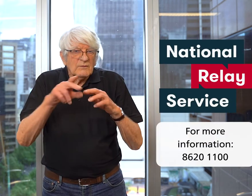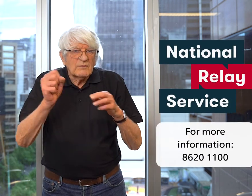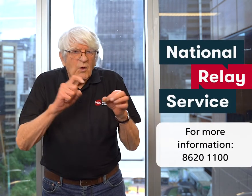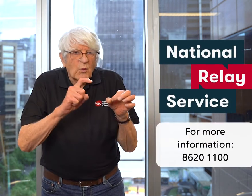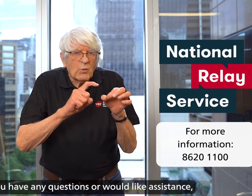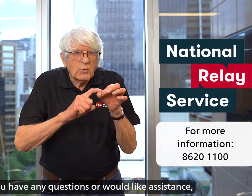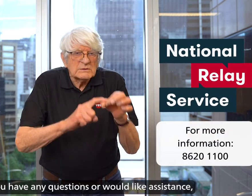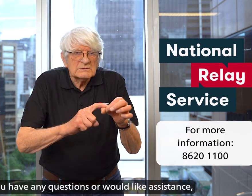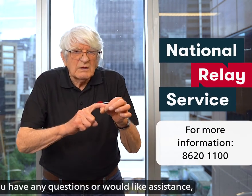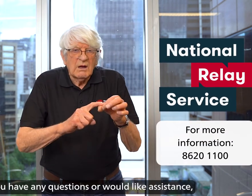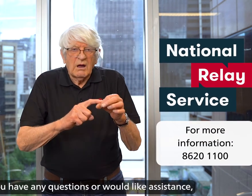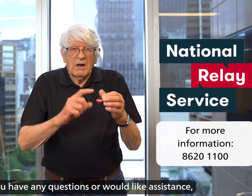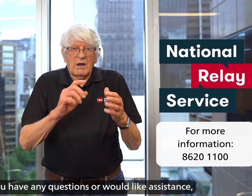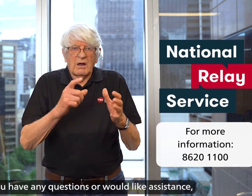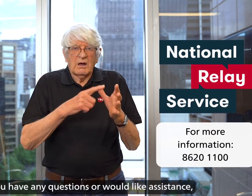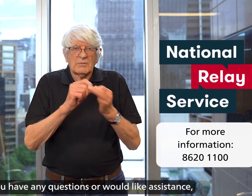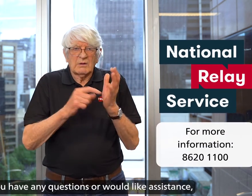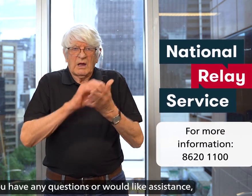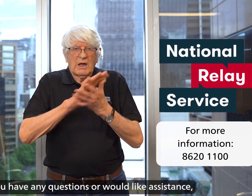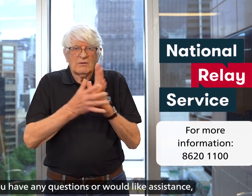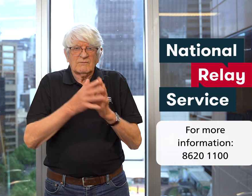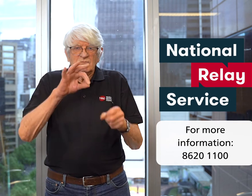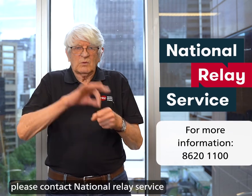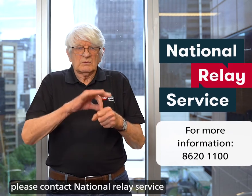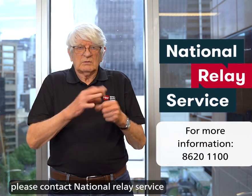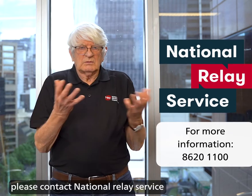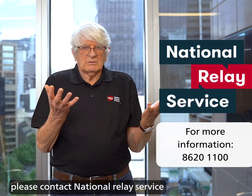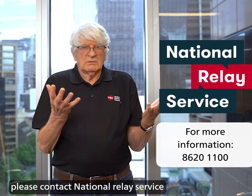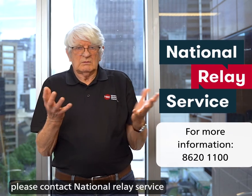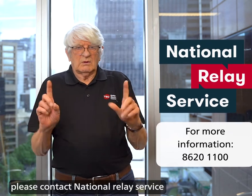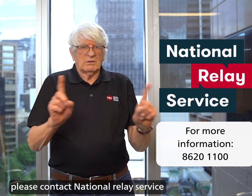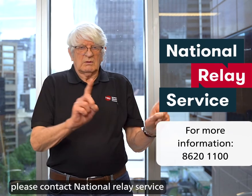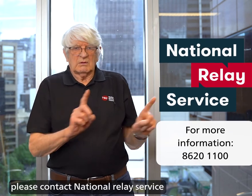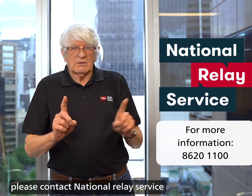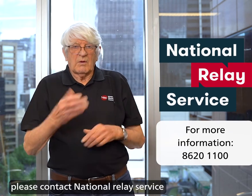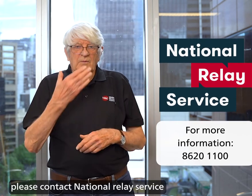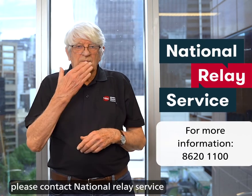If you have any questions or would like assistance, please contact National Relay Service.